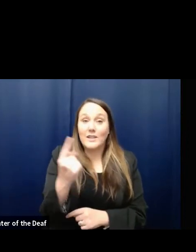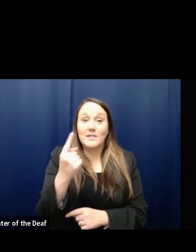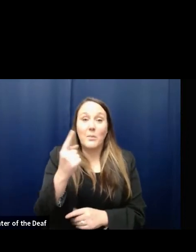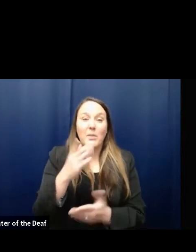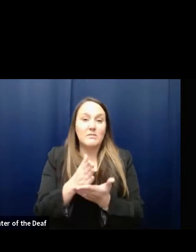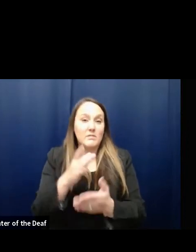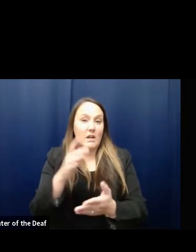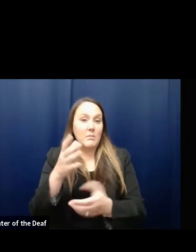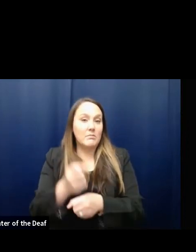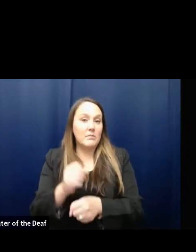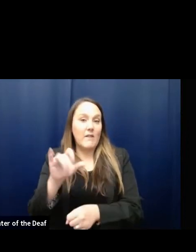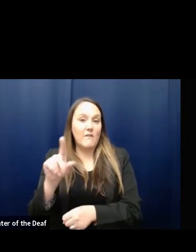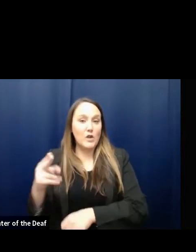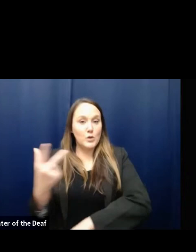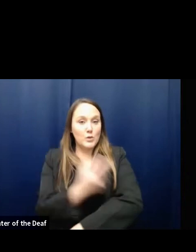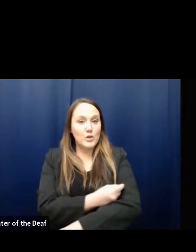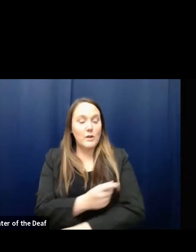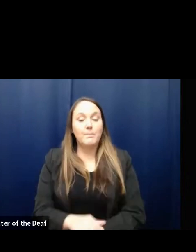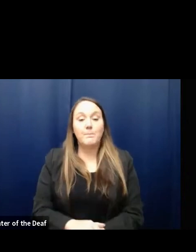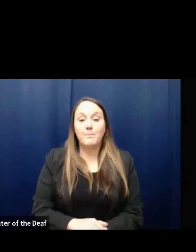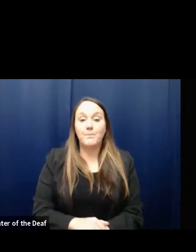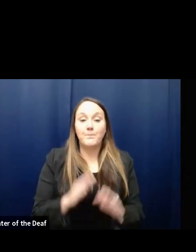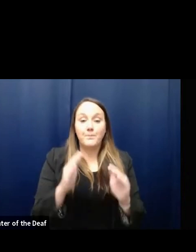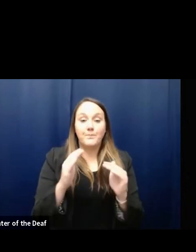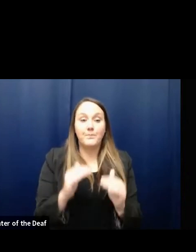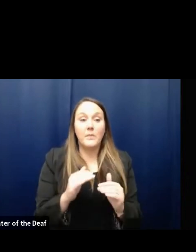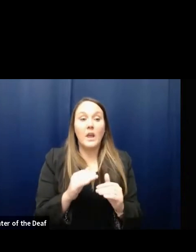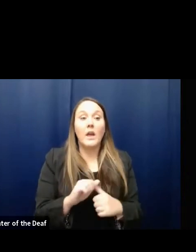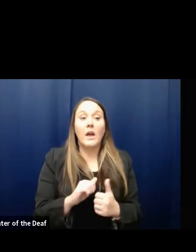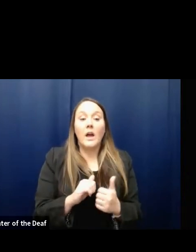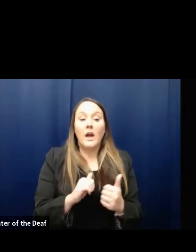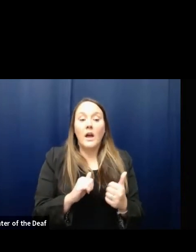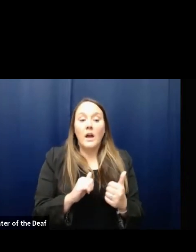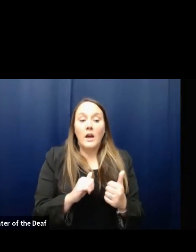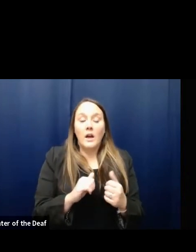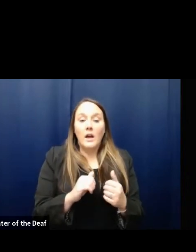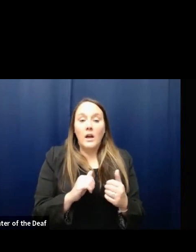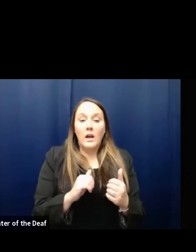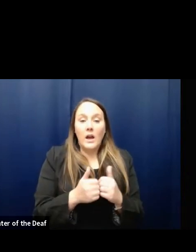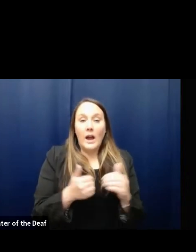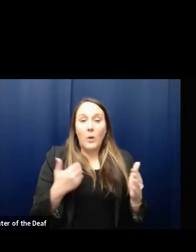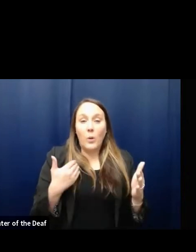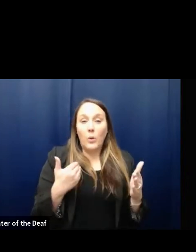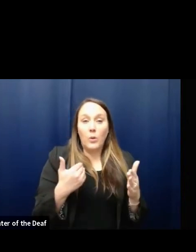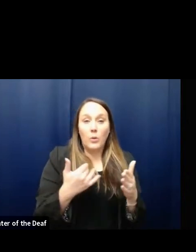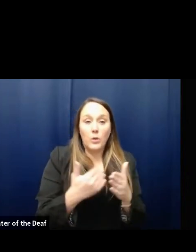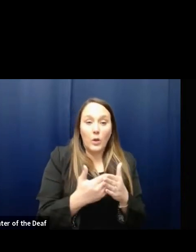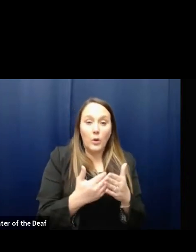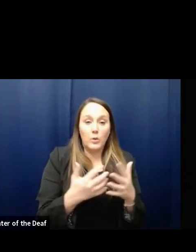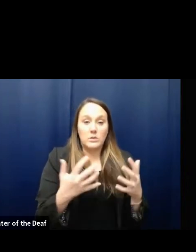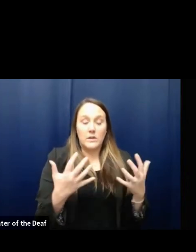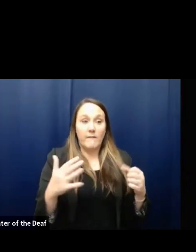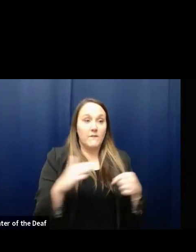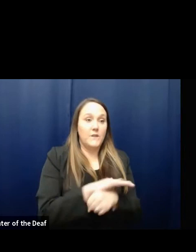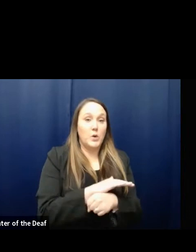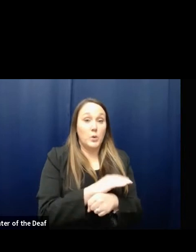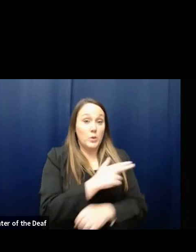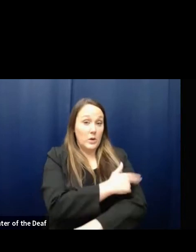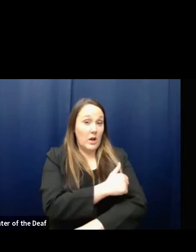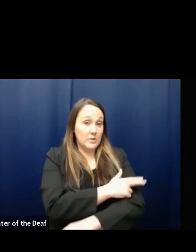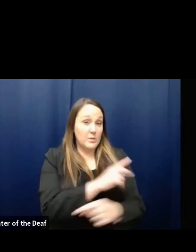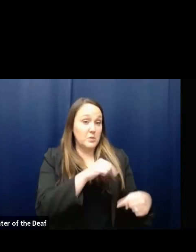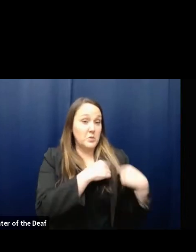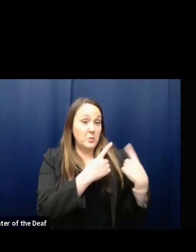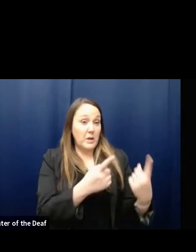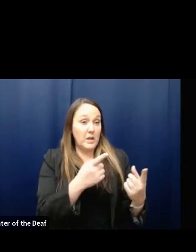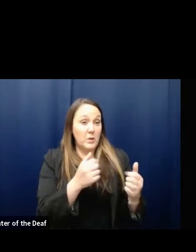time. Another question from Malik with WBIR. How close to capacity do hospitals run during flu season? Is there concern hospitals will fill